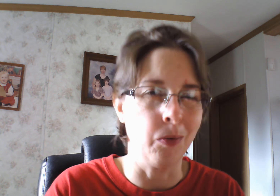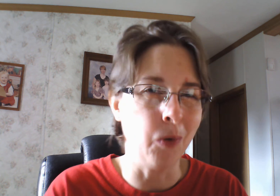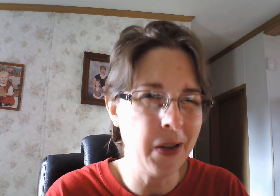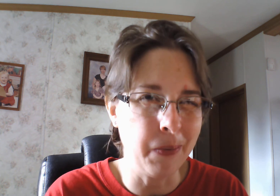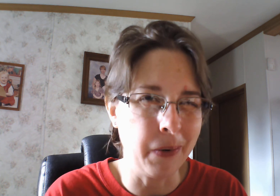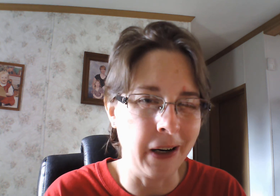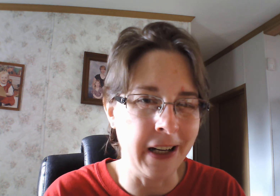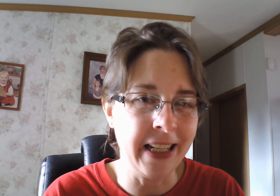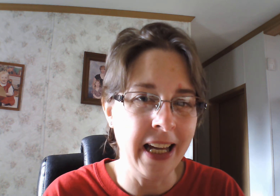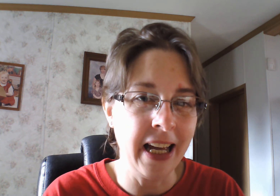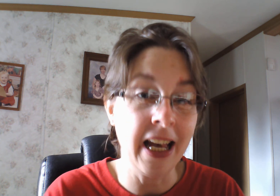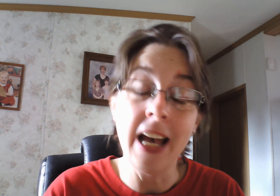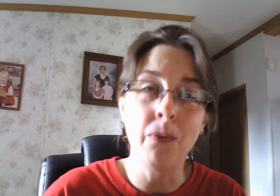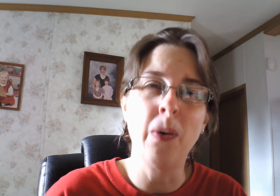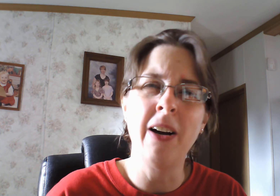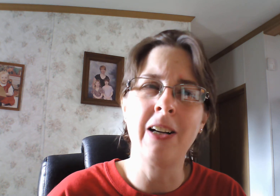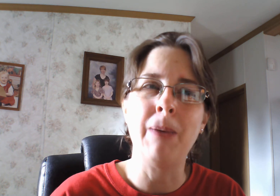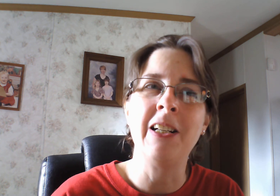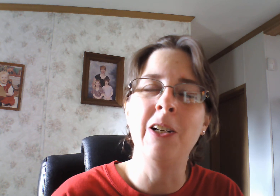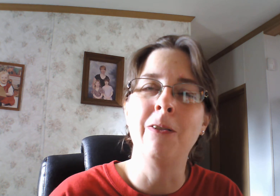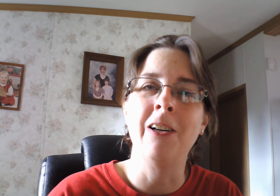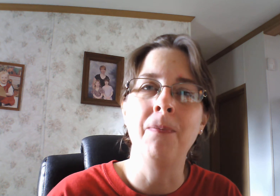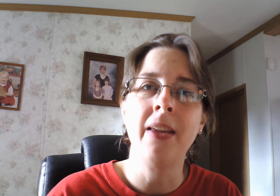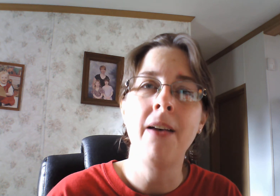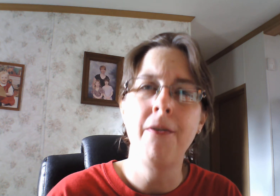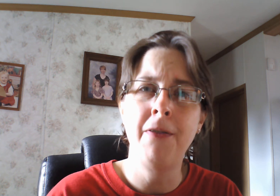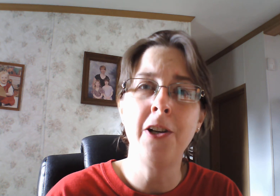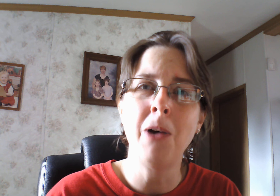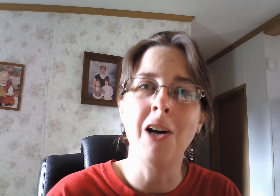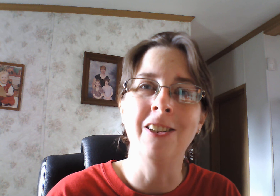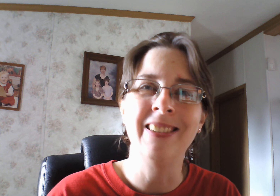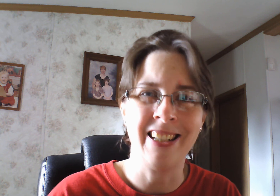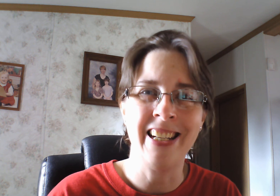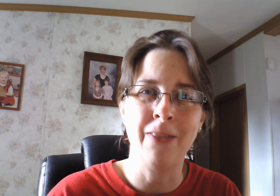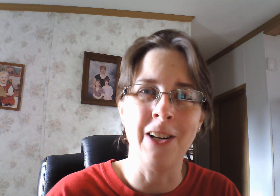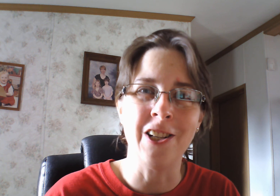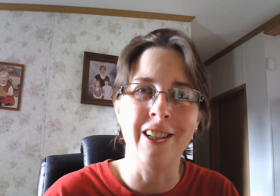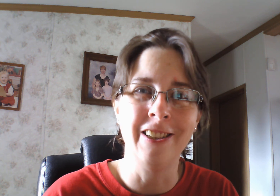than a prize. We're expected to run. Finish well. I'll see you at the finish line.